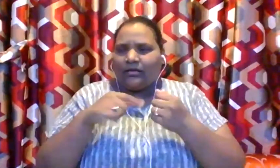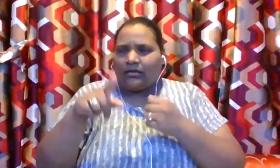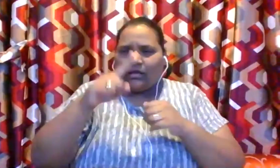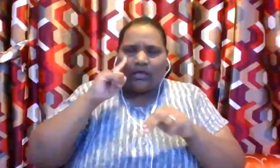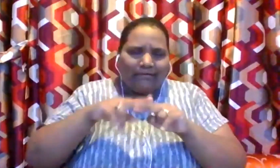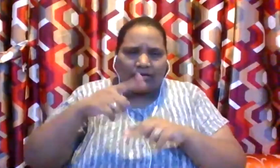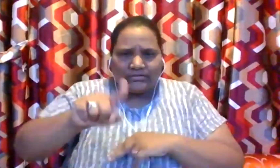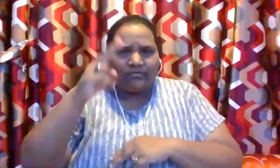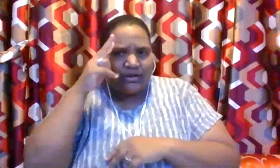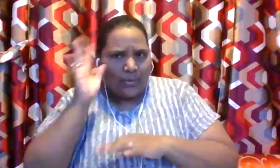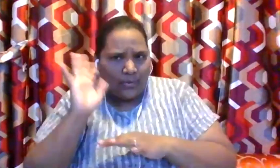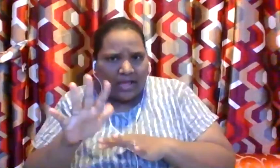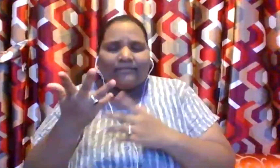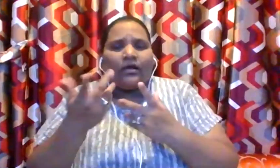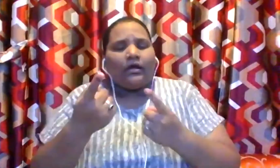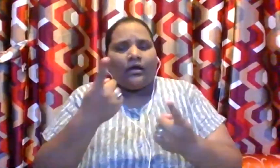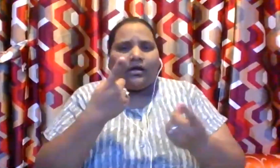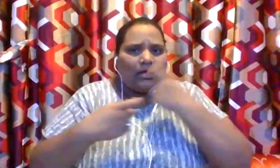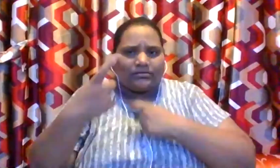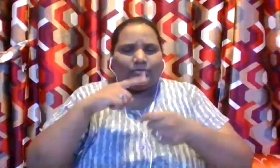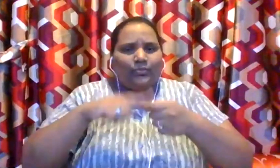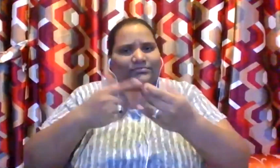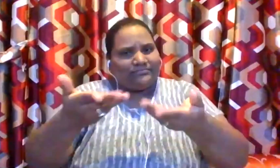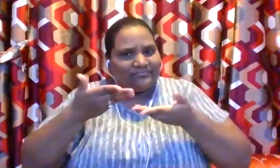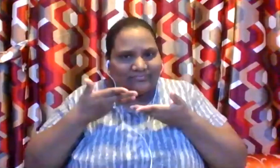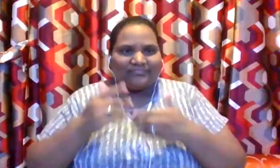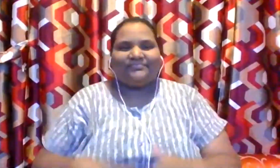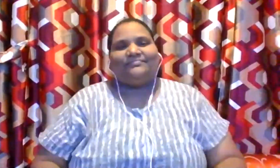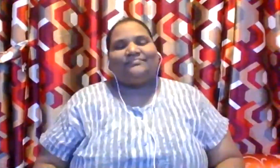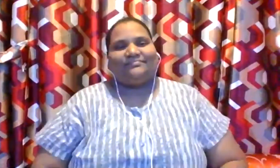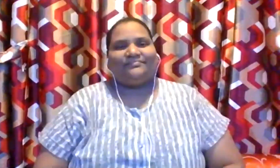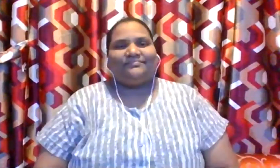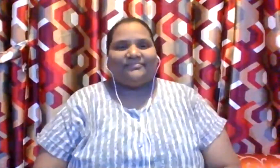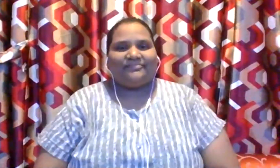So we will move on to the question answer session. Thank you, Hare Krishna.